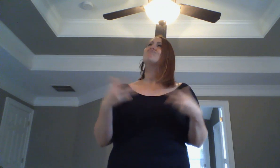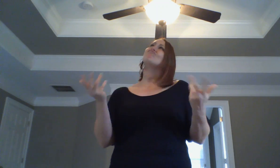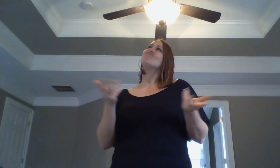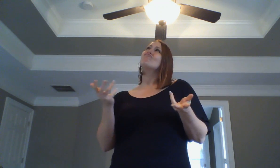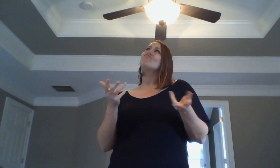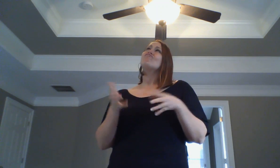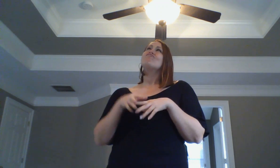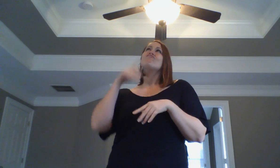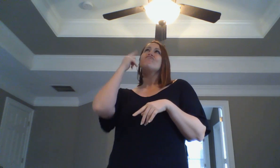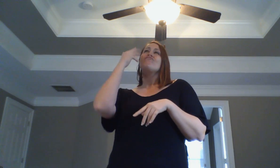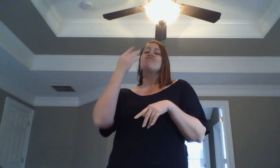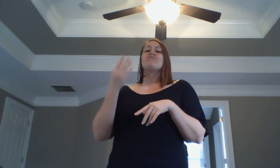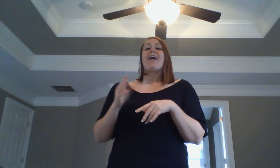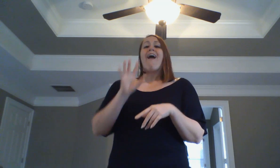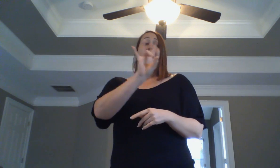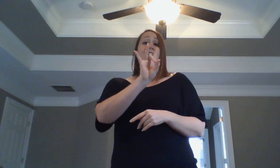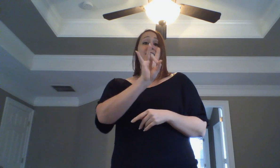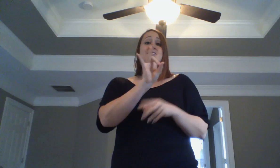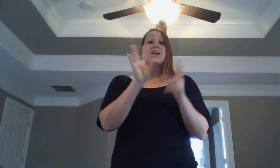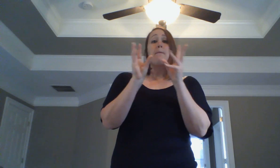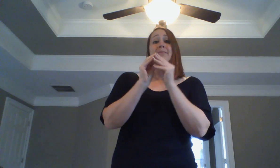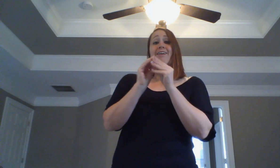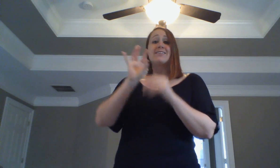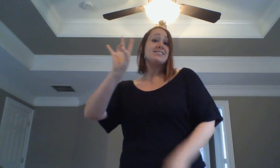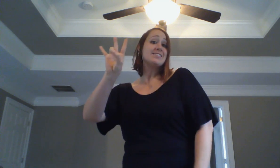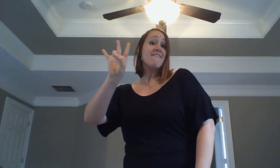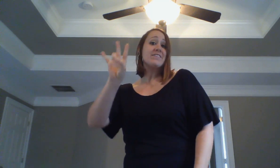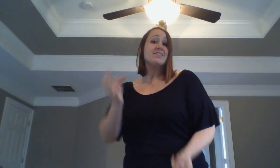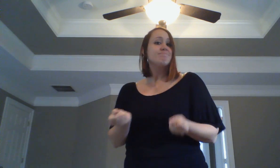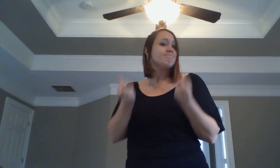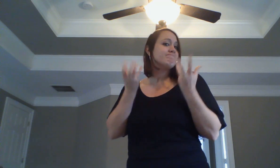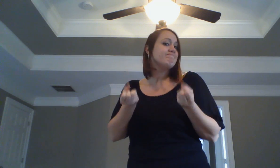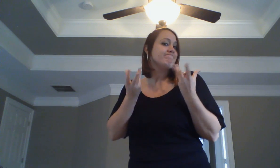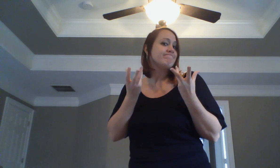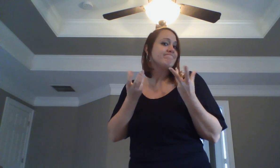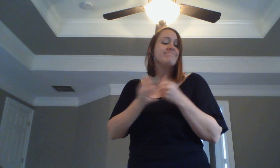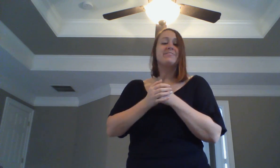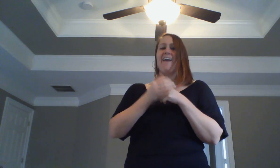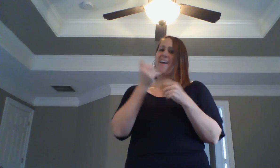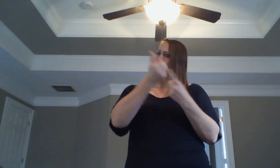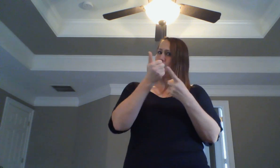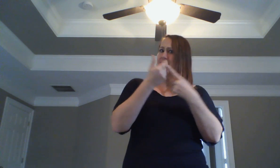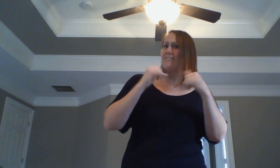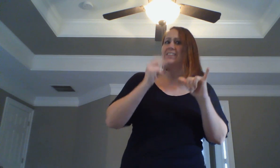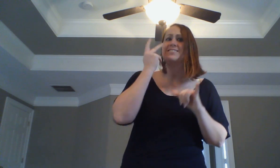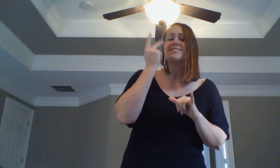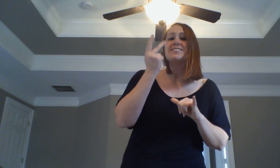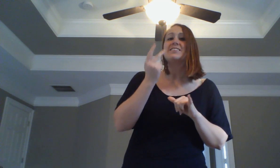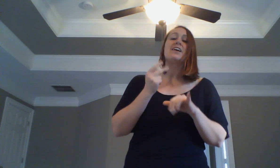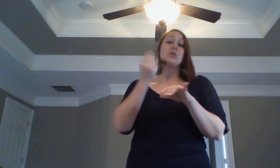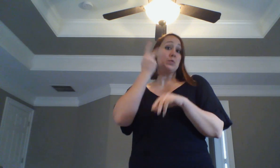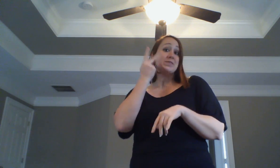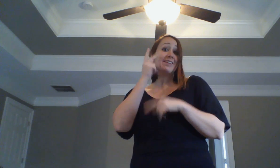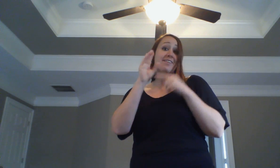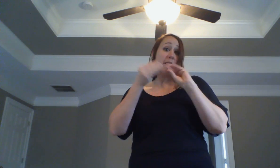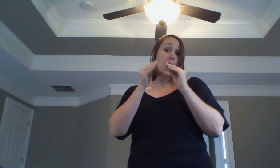8 plus 7? Well, if you can still read this, 8 is right here. Right? We're going to add 7